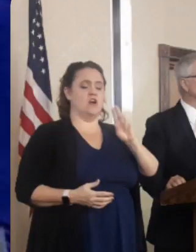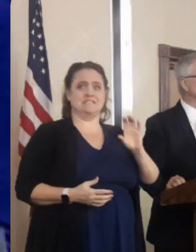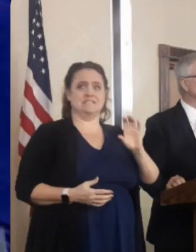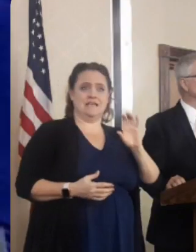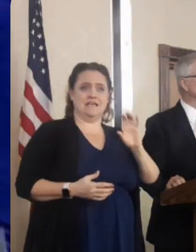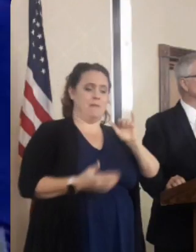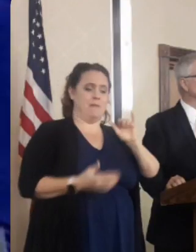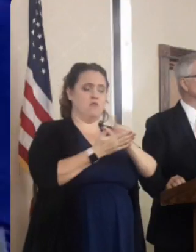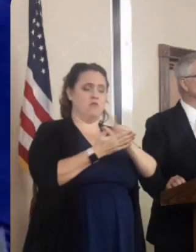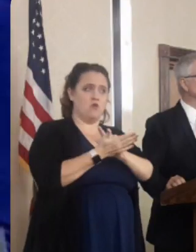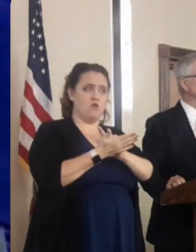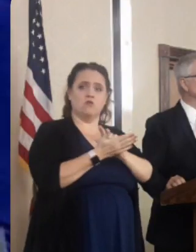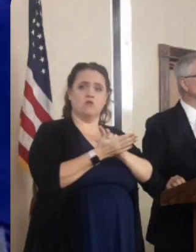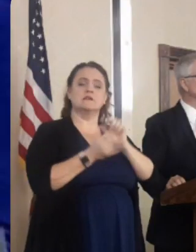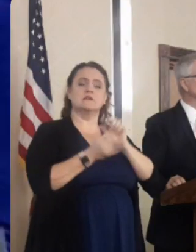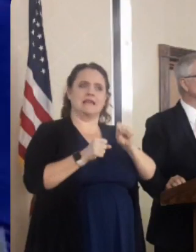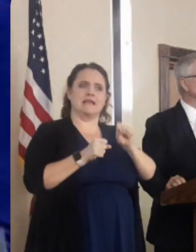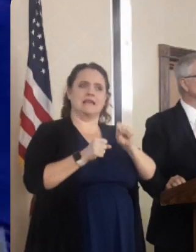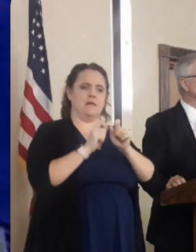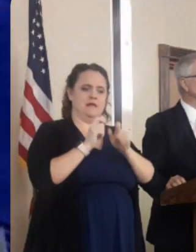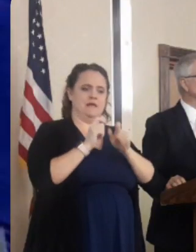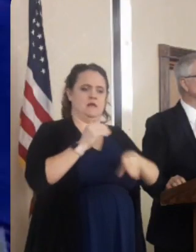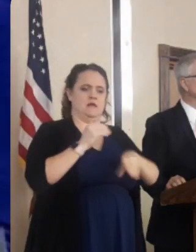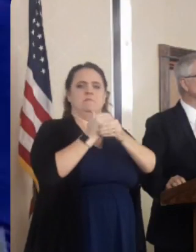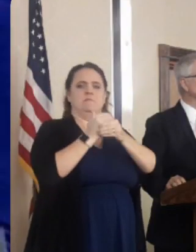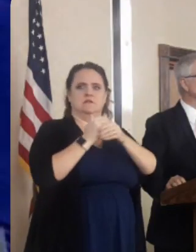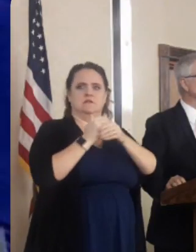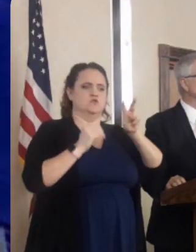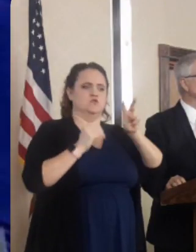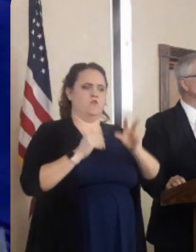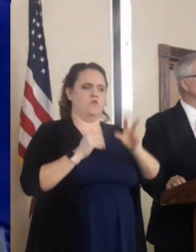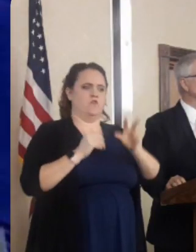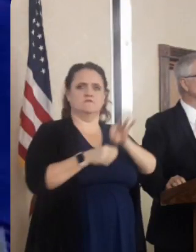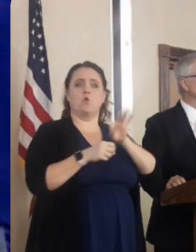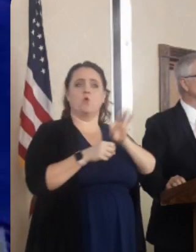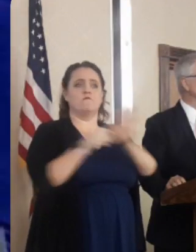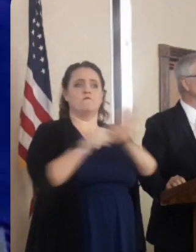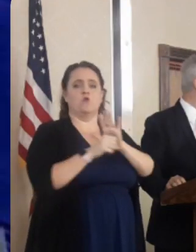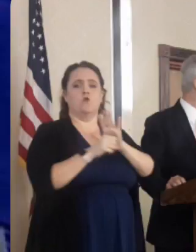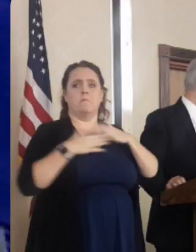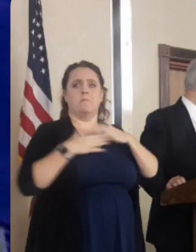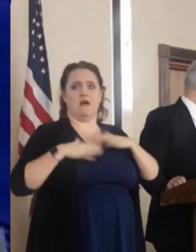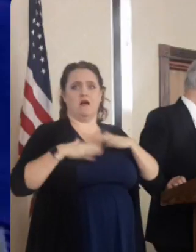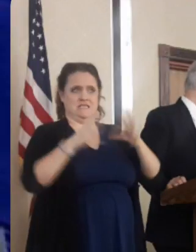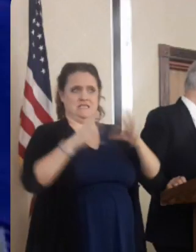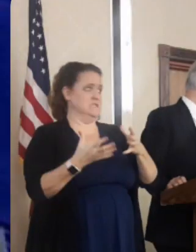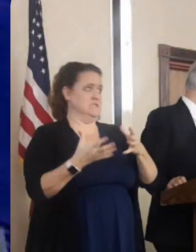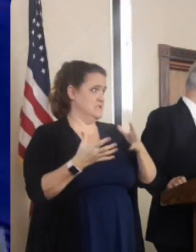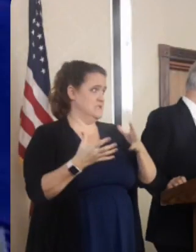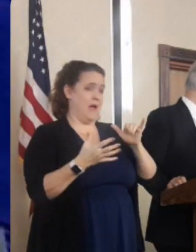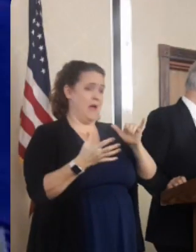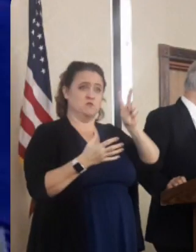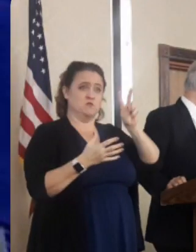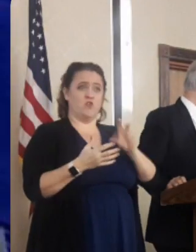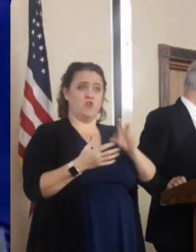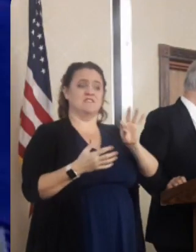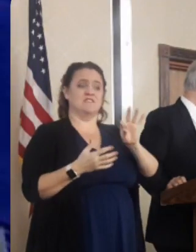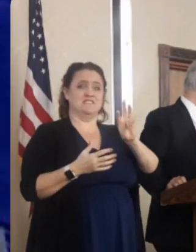the full body of any SRC meeting, which means it's the 2/3 of the 64, if I'm not correct. Would that be accurate?